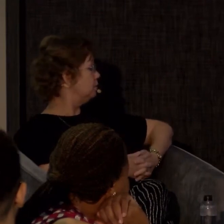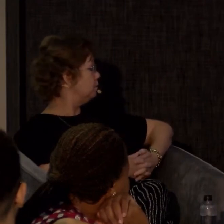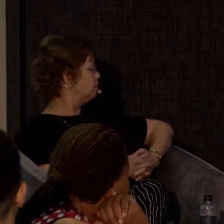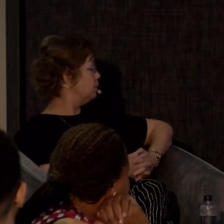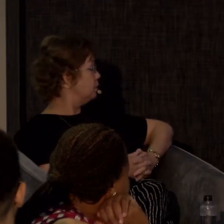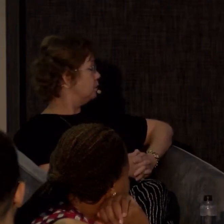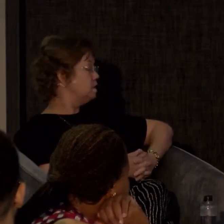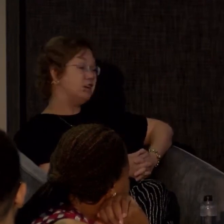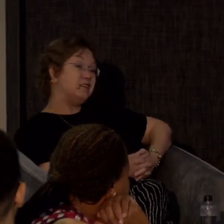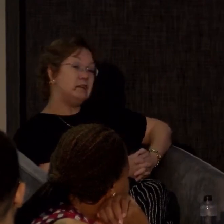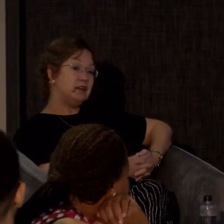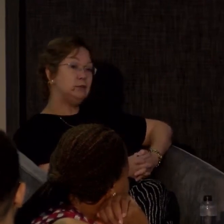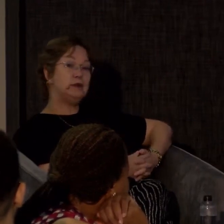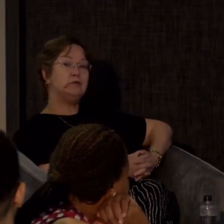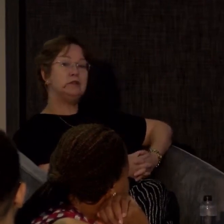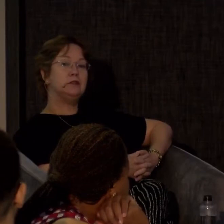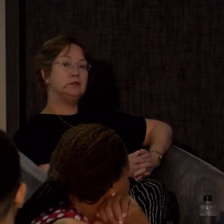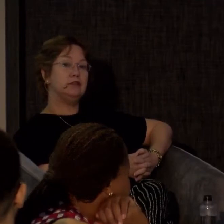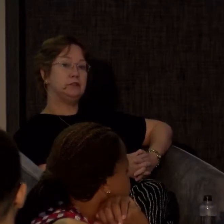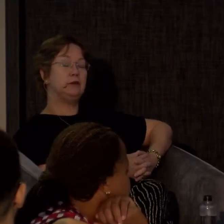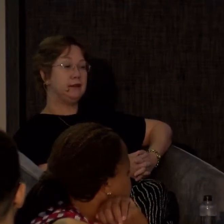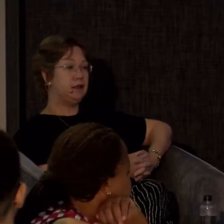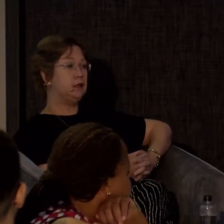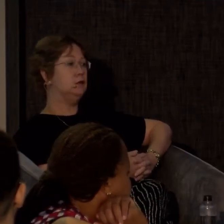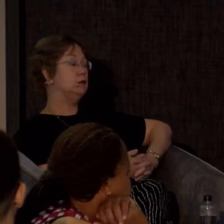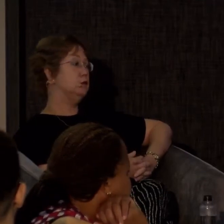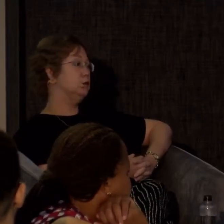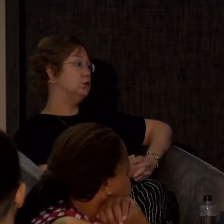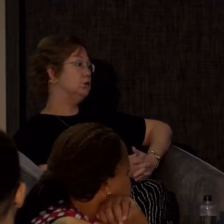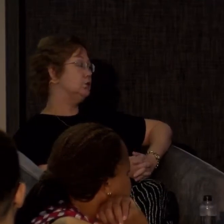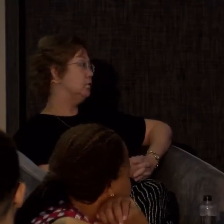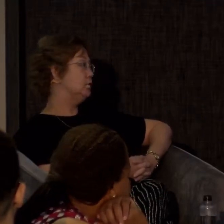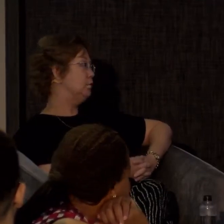here. So I think that's a bit of a risk we're taking